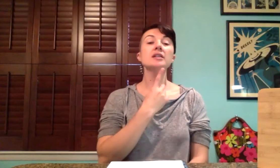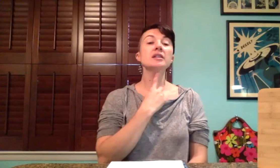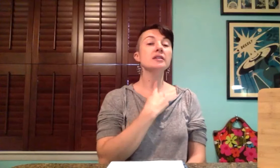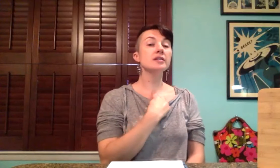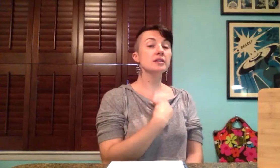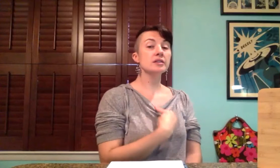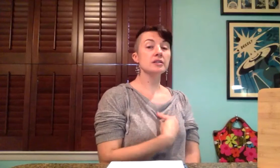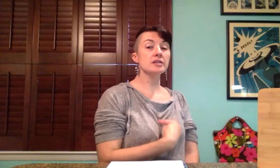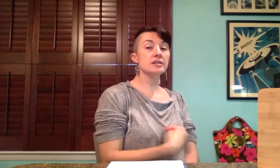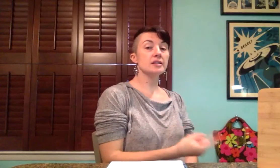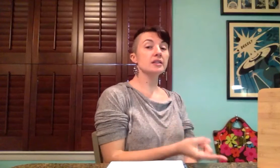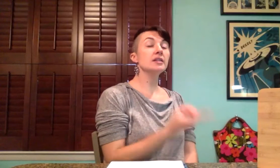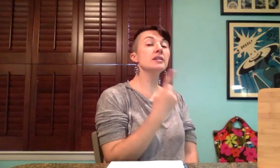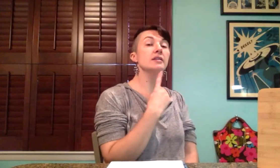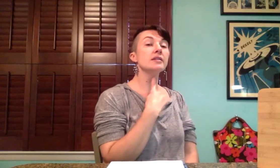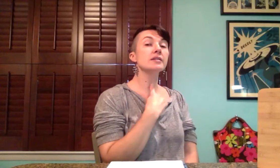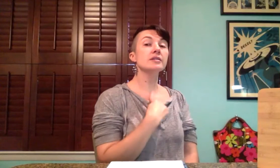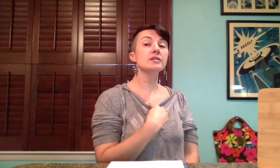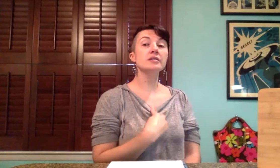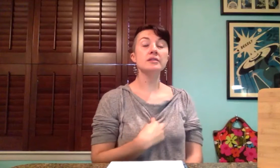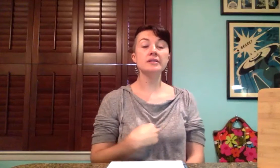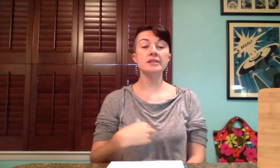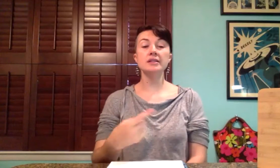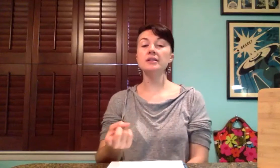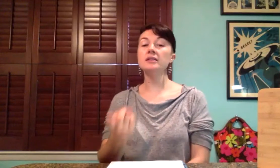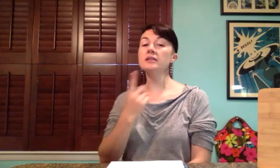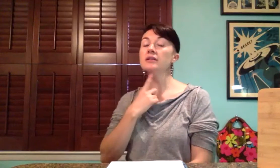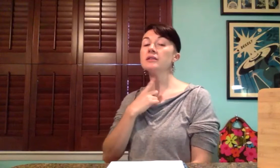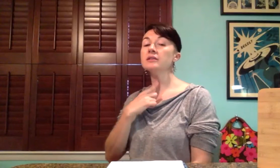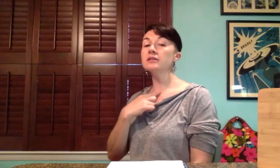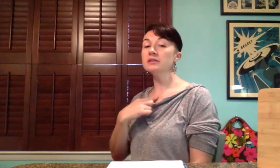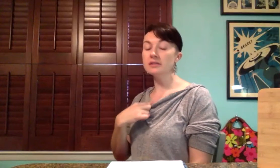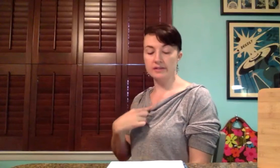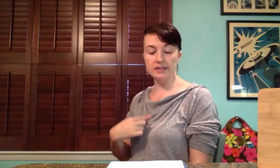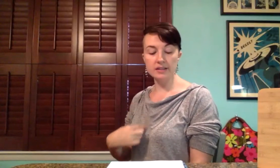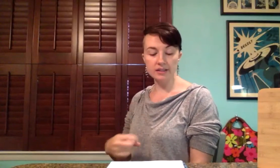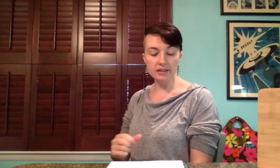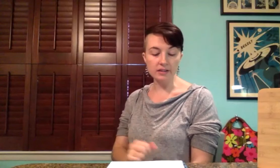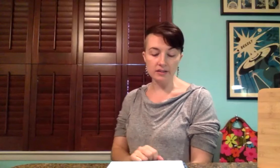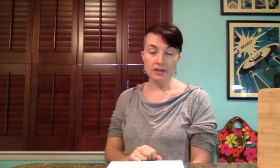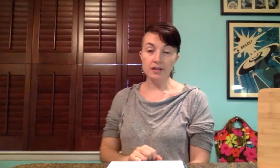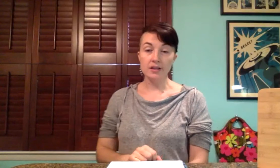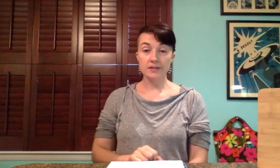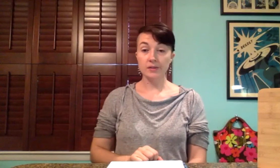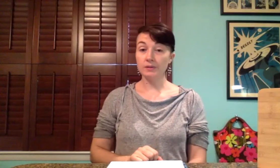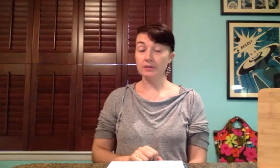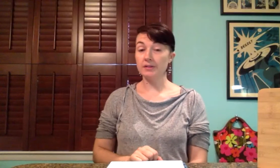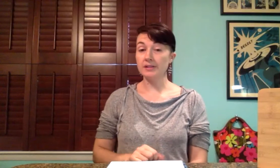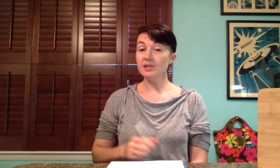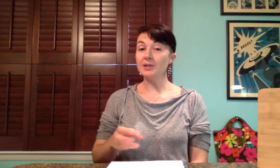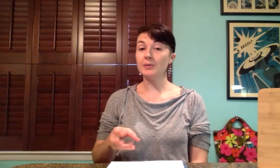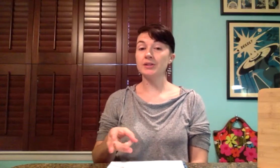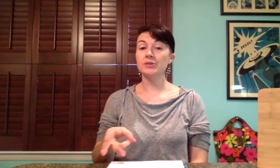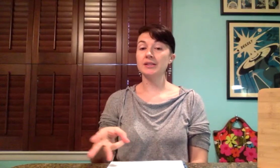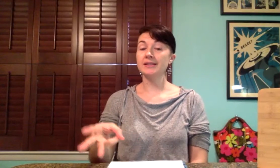thirsty, thirsty, thirsty, thirsty. So if you're thirsty, you might want to drink